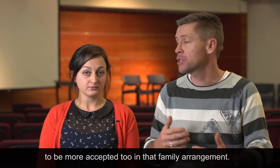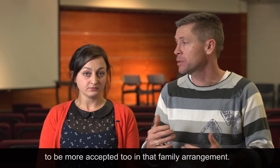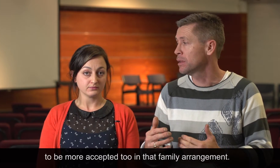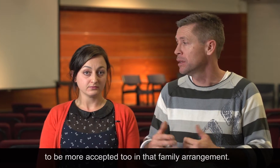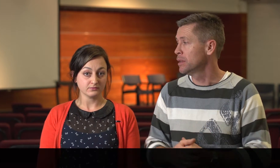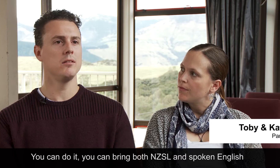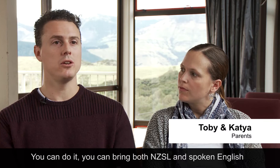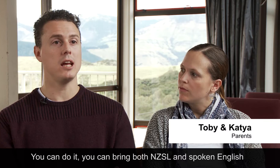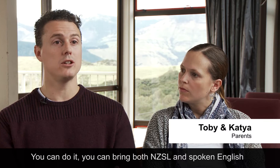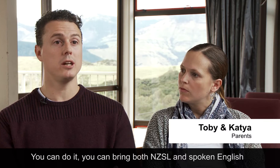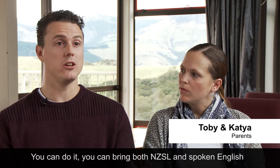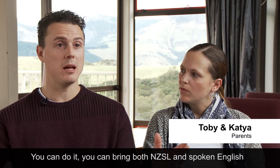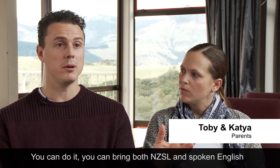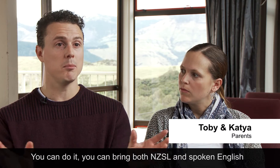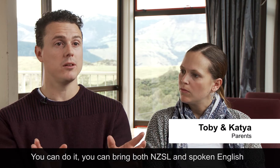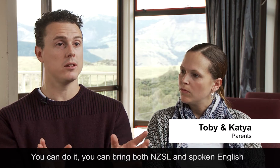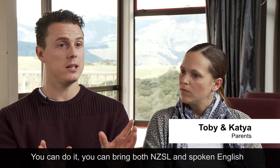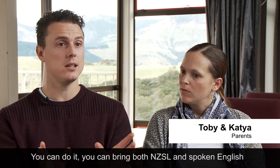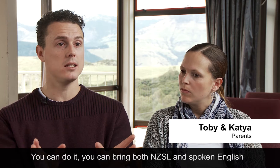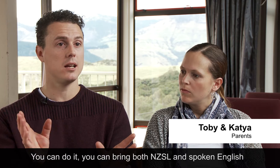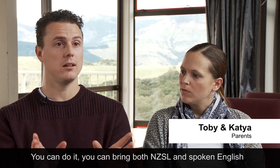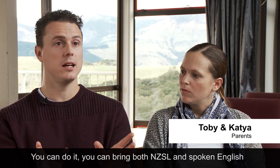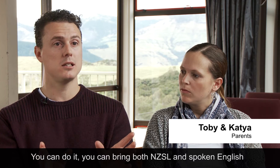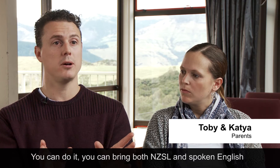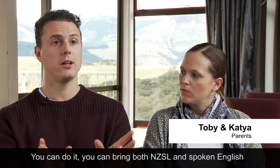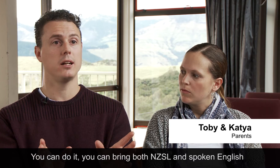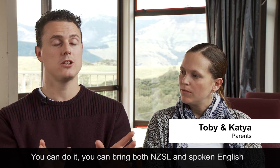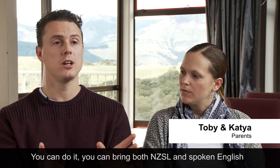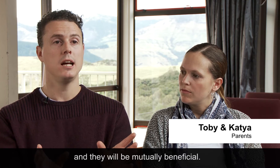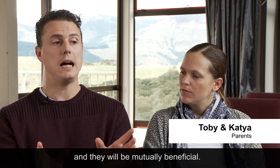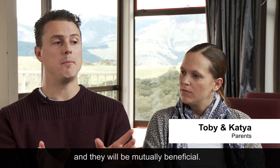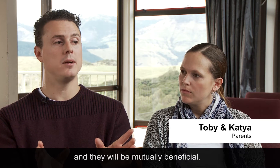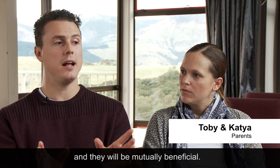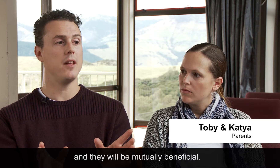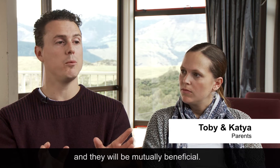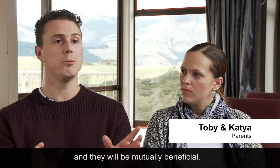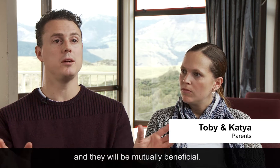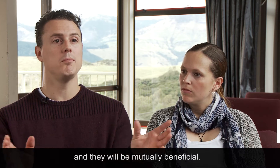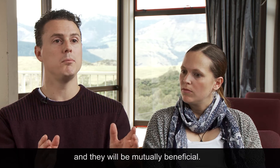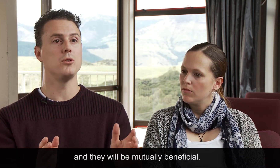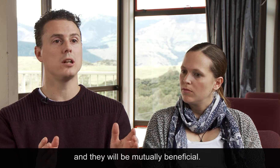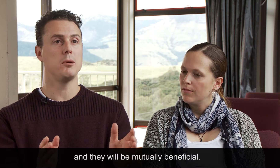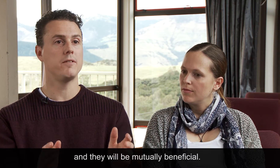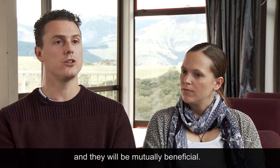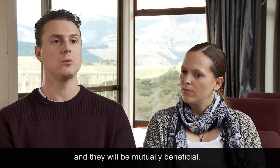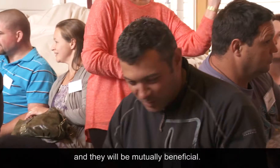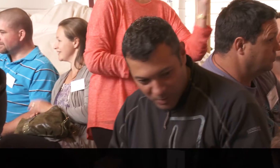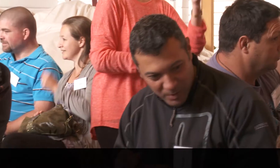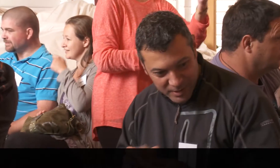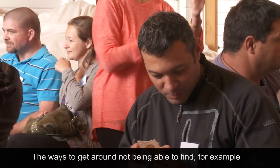arrangement. You can do it. You can bring both NZSL and spoken English, and they will be mutually beneficial. The ways